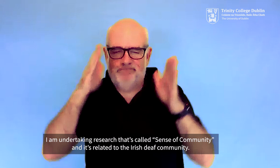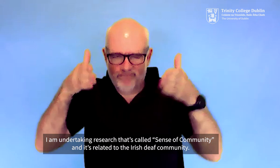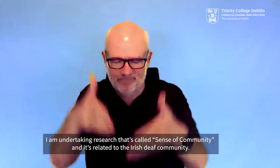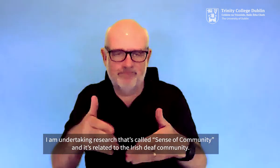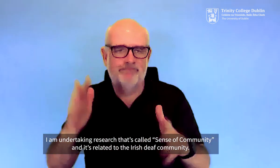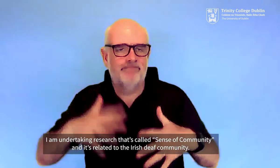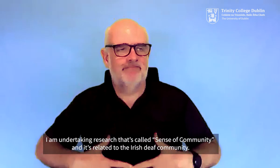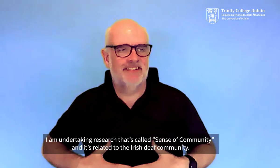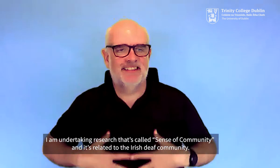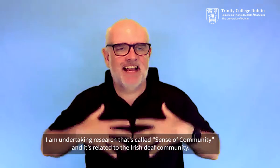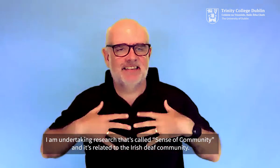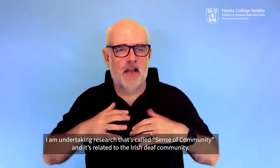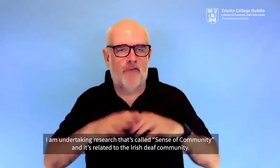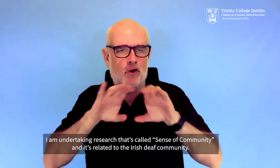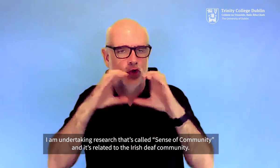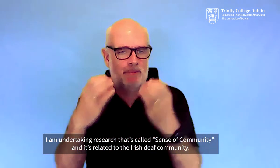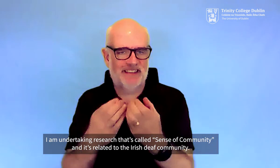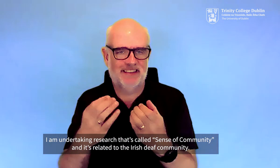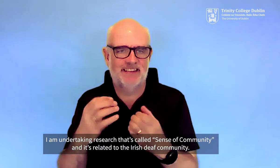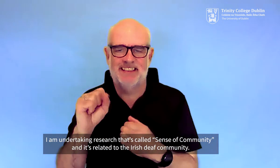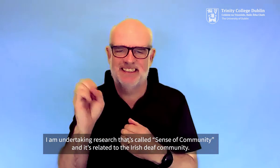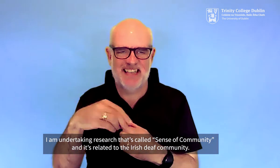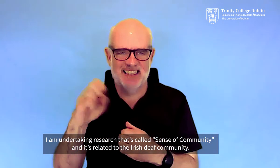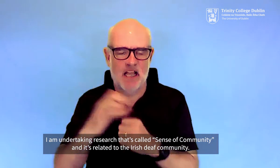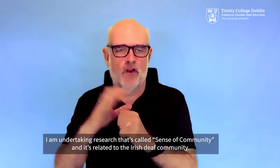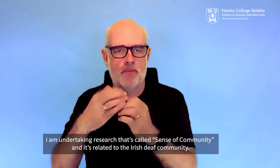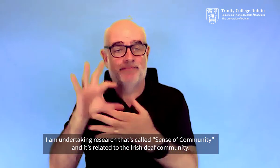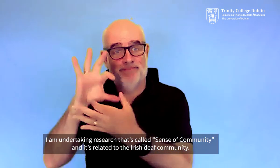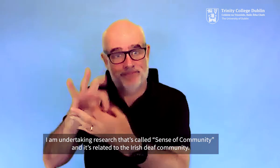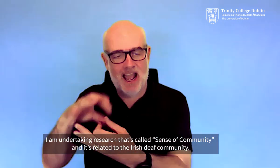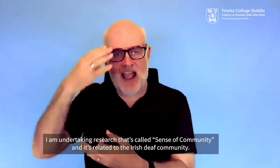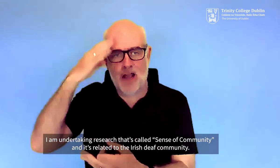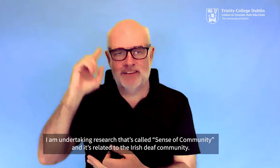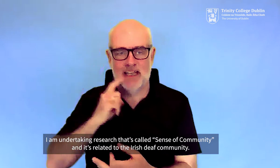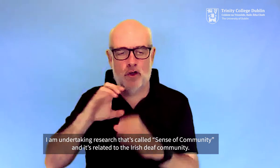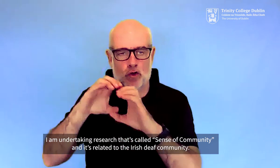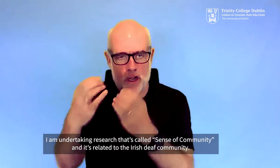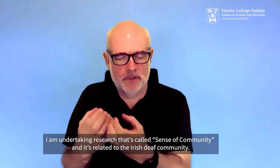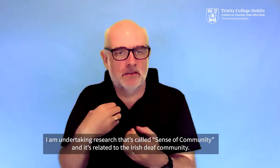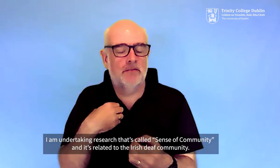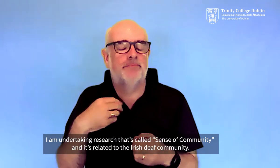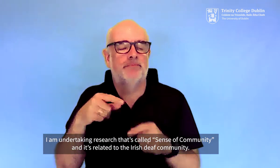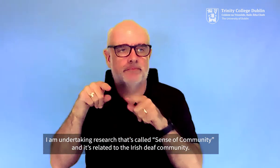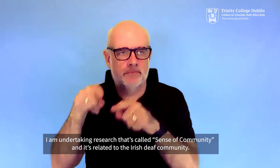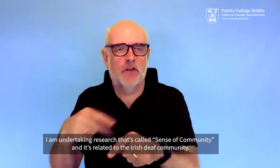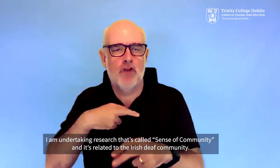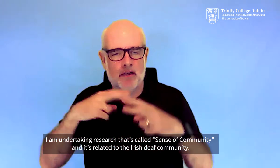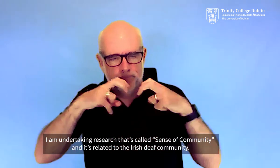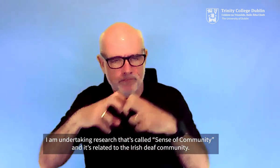I am undertaking research that's called Sense of Community and it's related to the Irish Deaf Community.